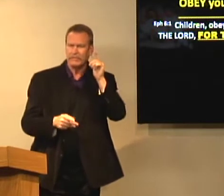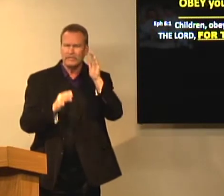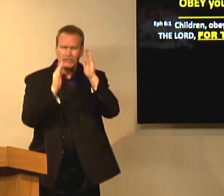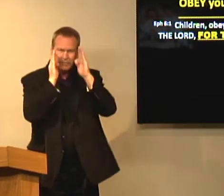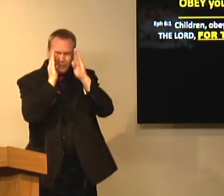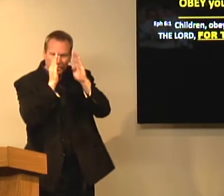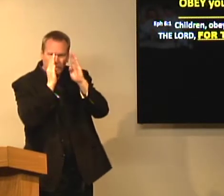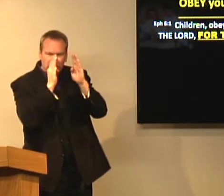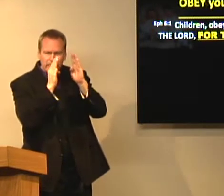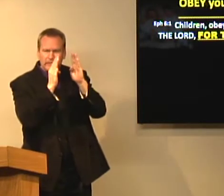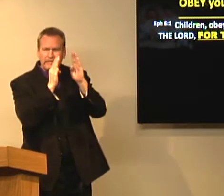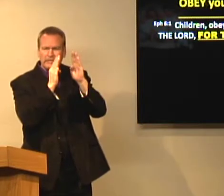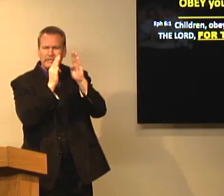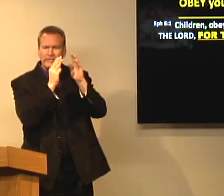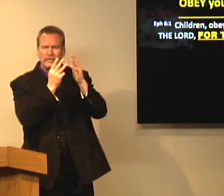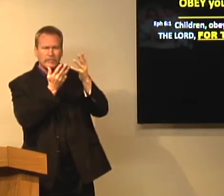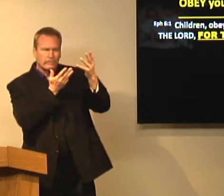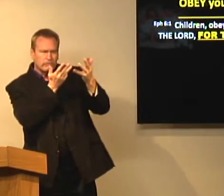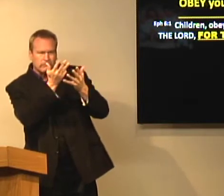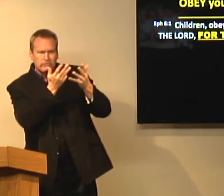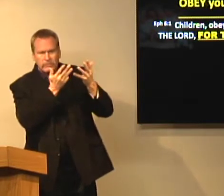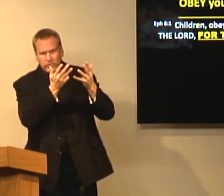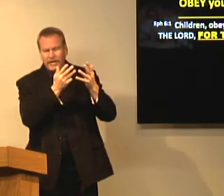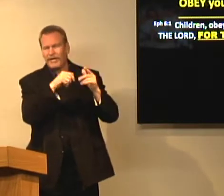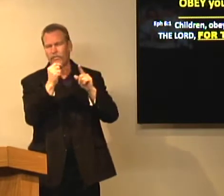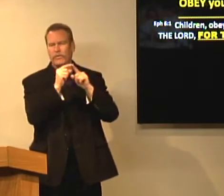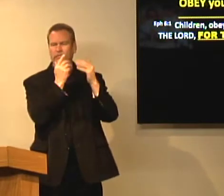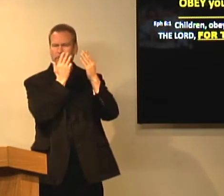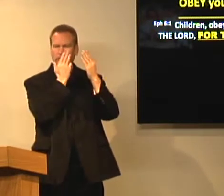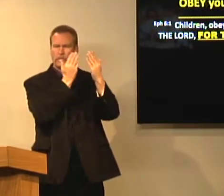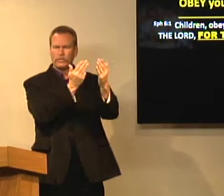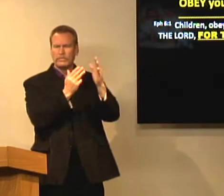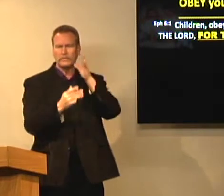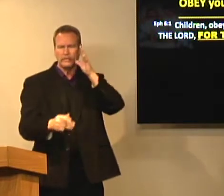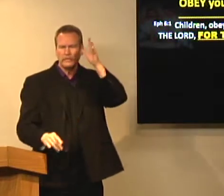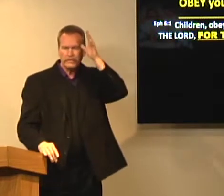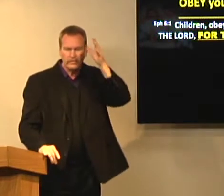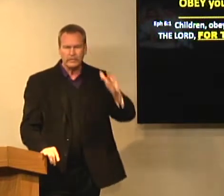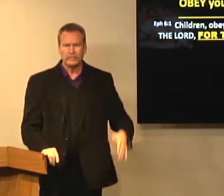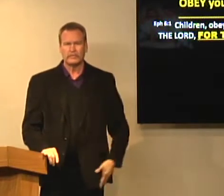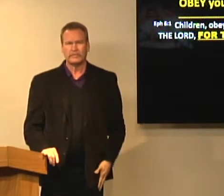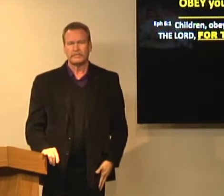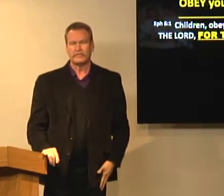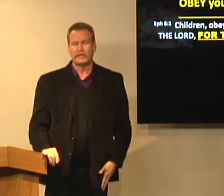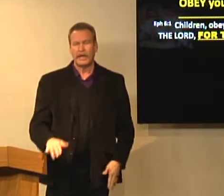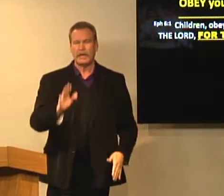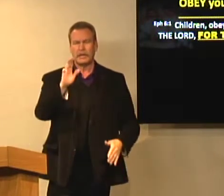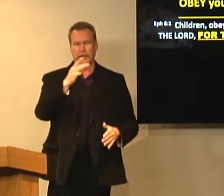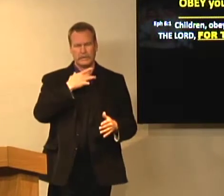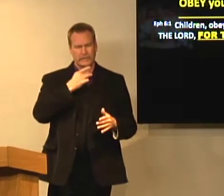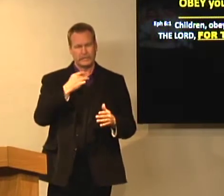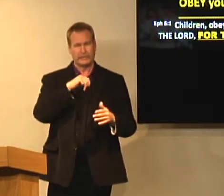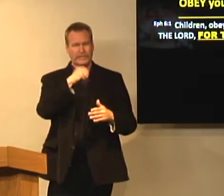to heed. to obey one's